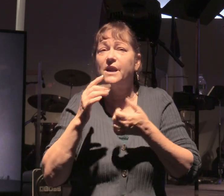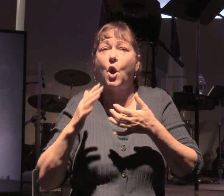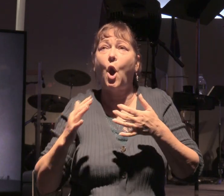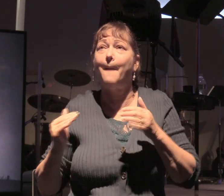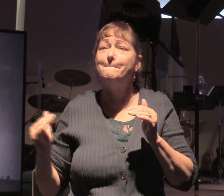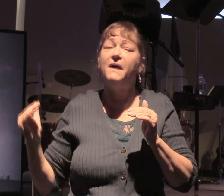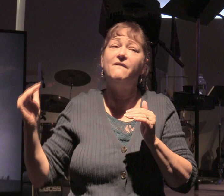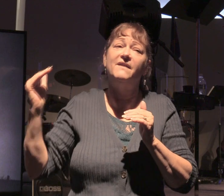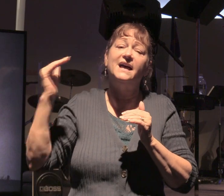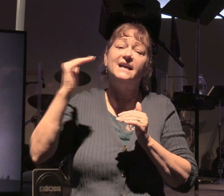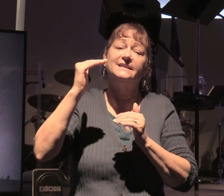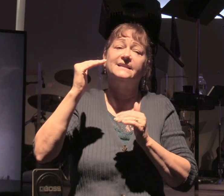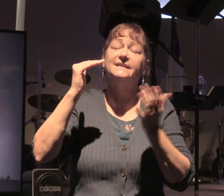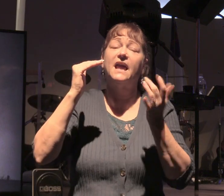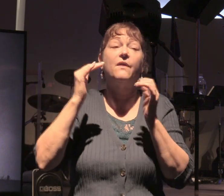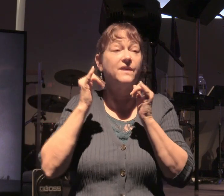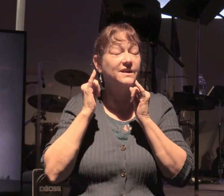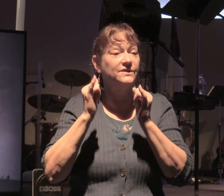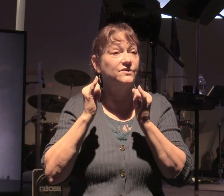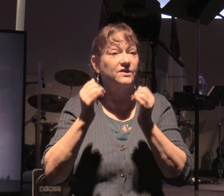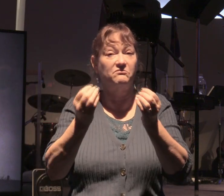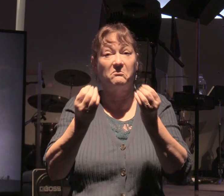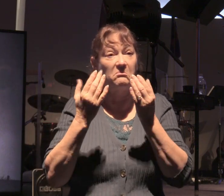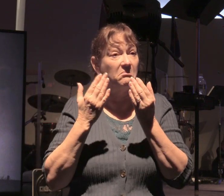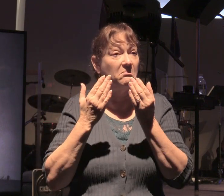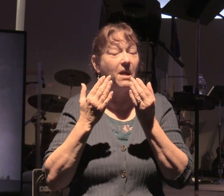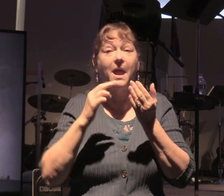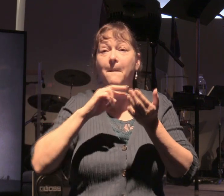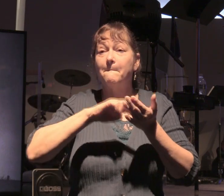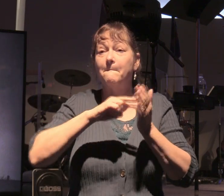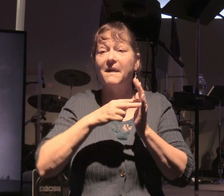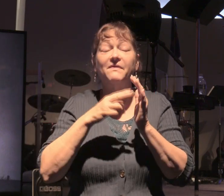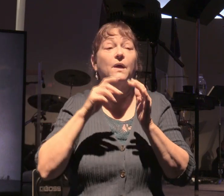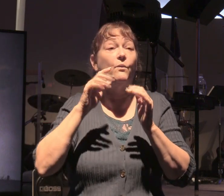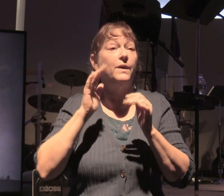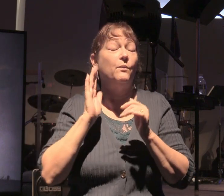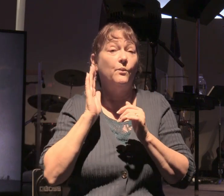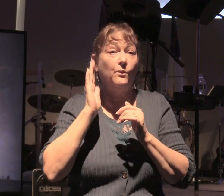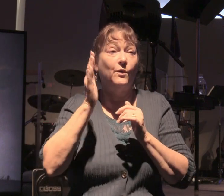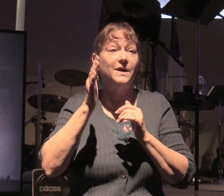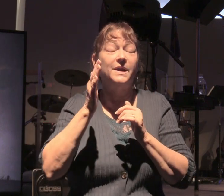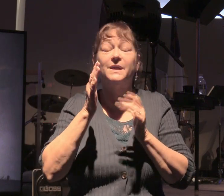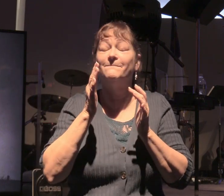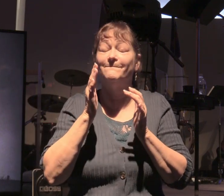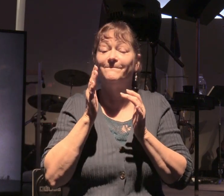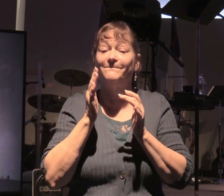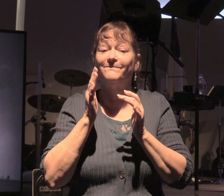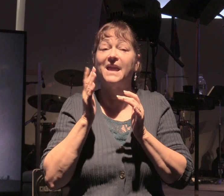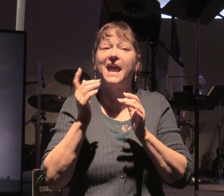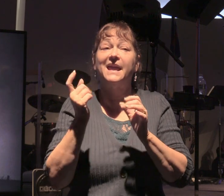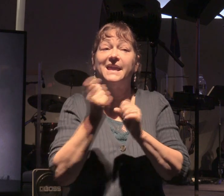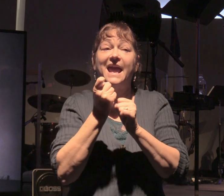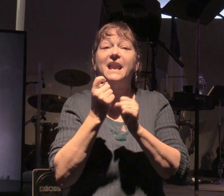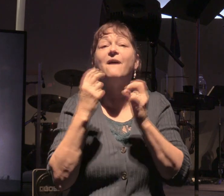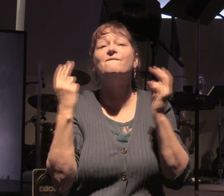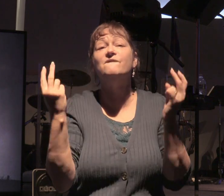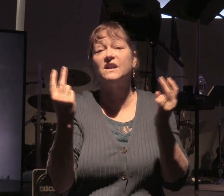us, and that the instructions that they were giving us meant that we would sooner or later gain that